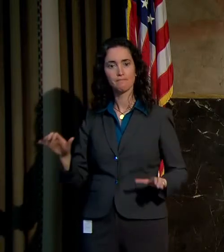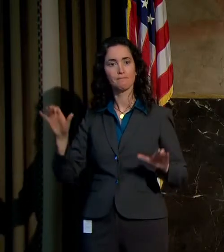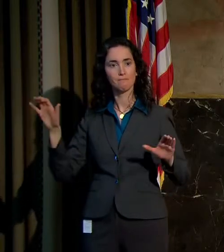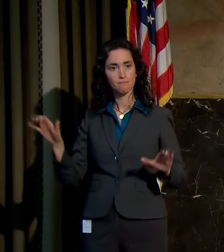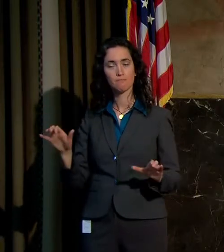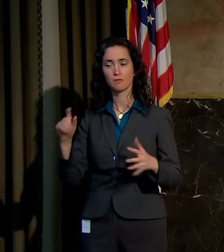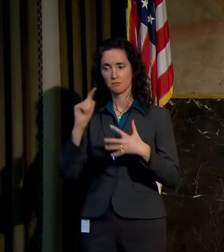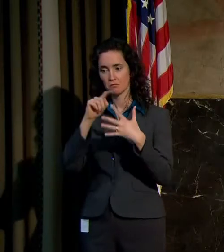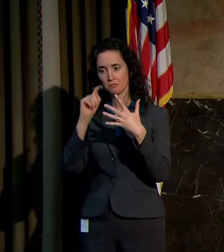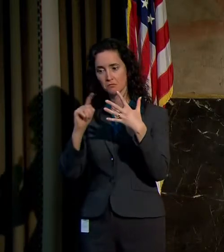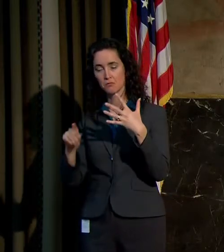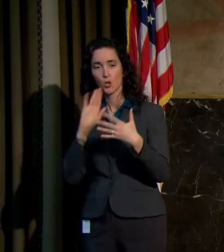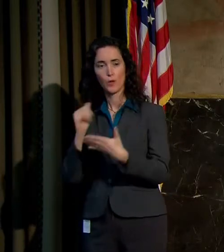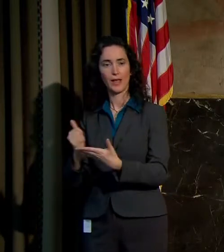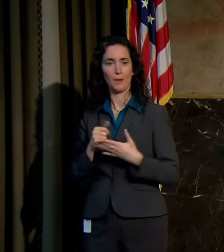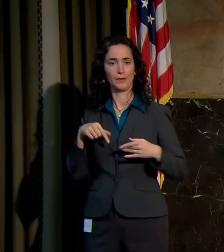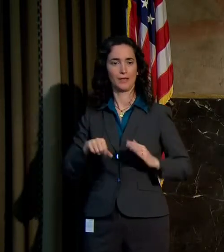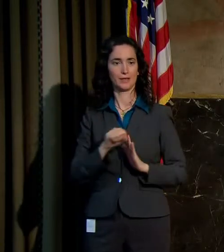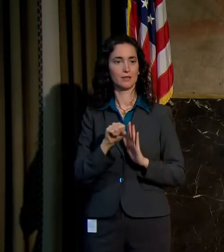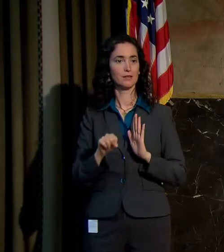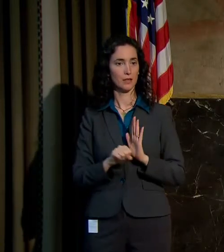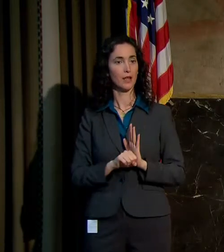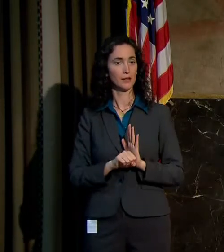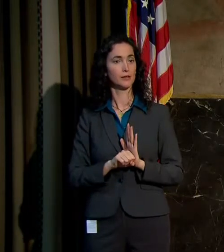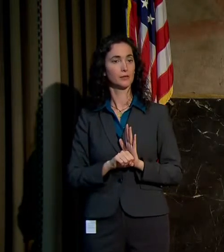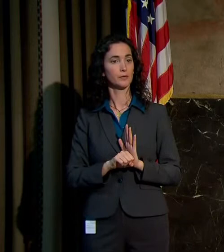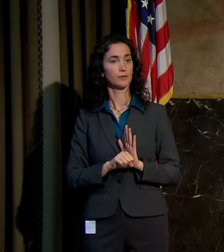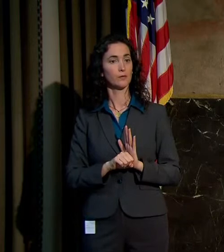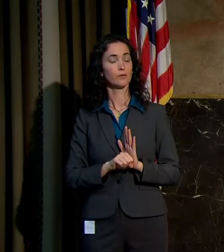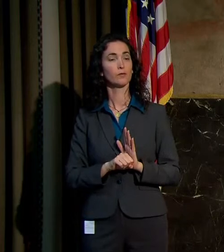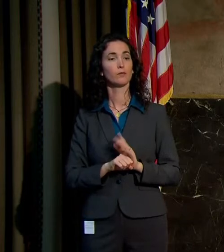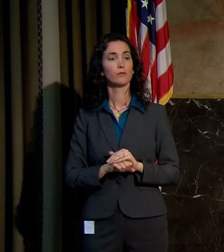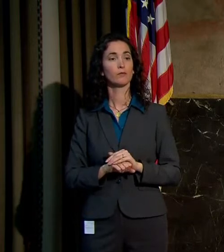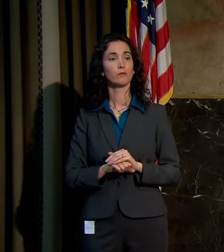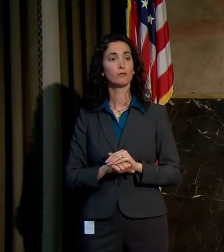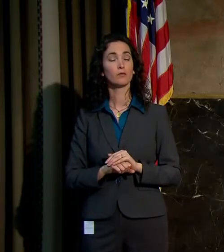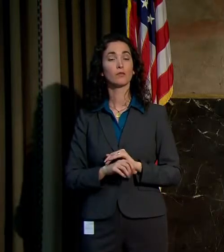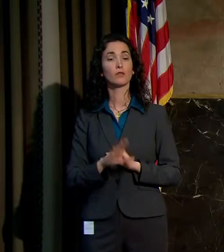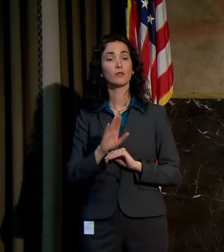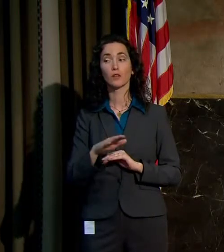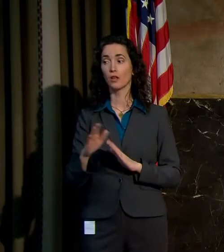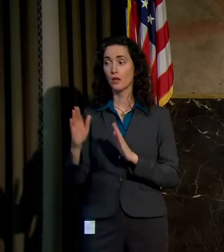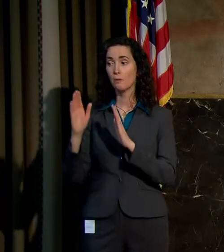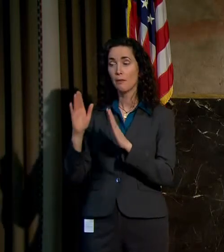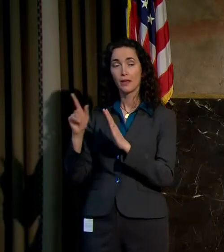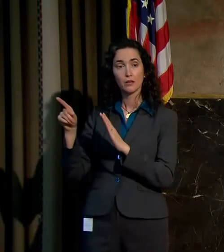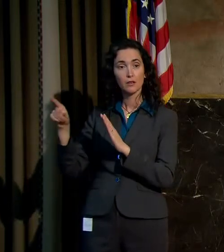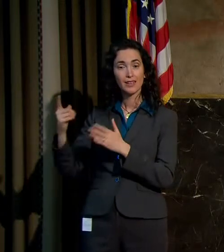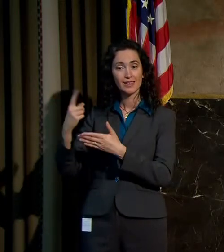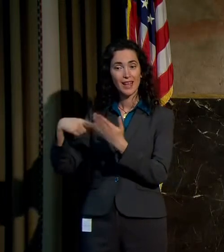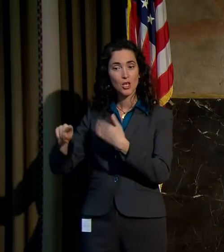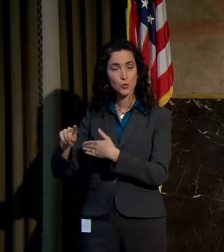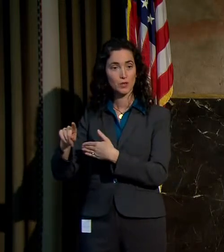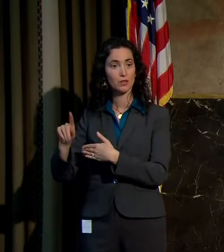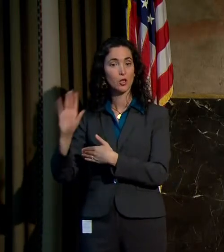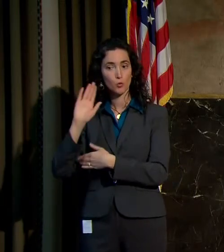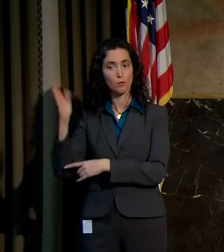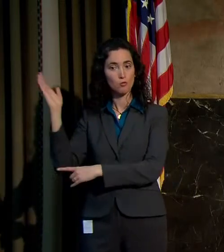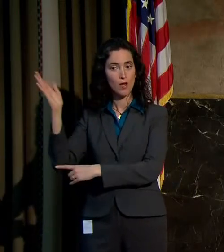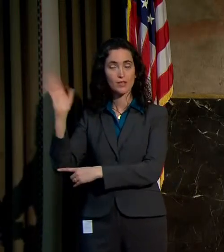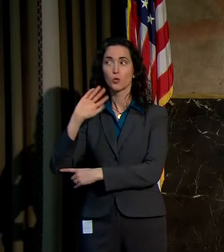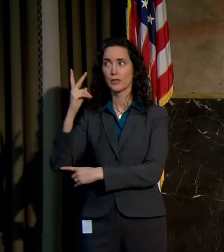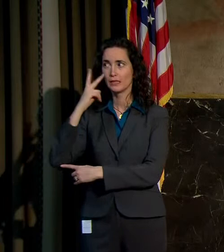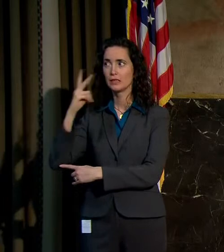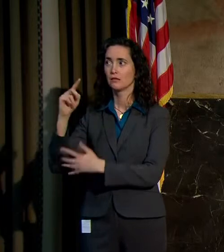very, very helpful for the state of Louisiana. And if you just pay attention to the budget presentation next week, you will see that.